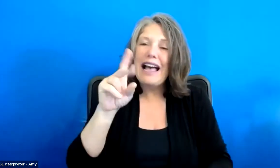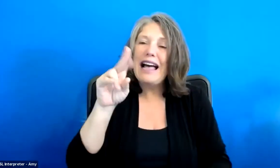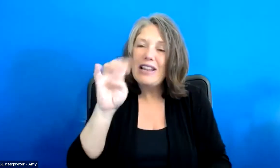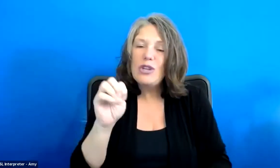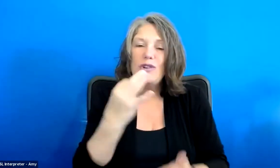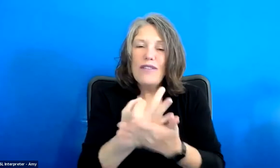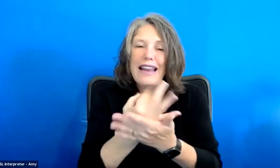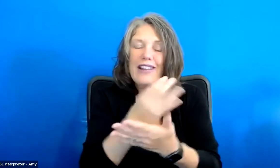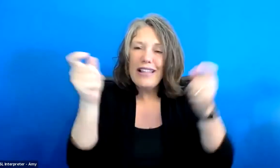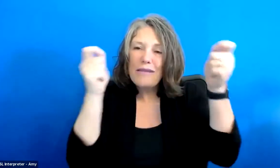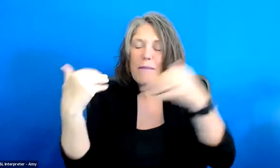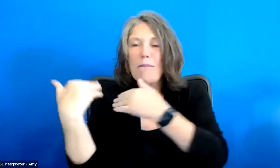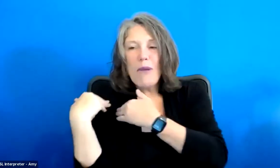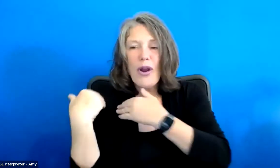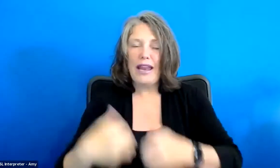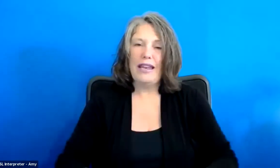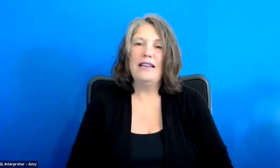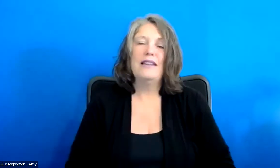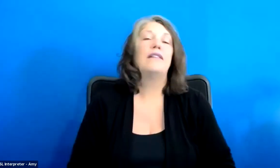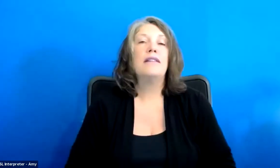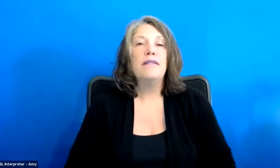and administrative burden.